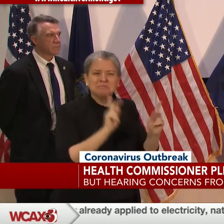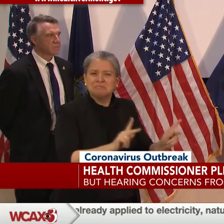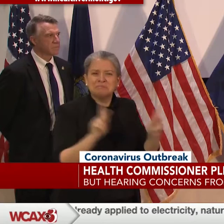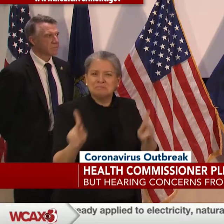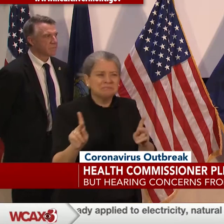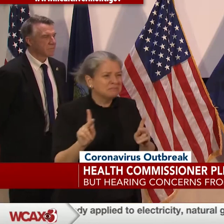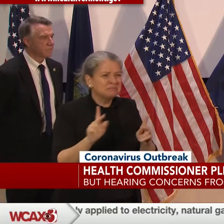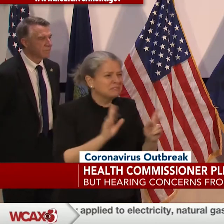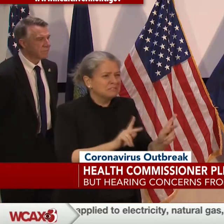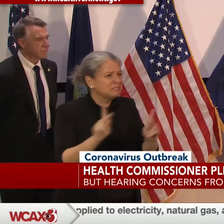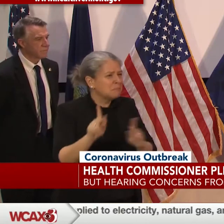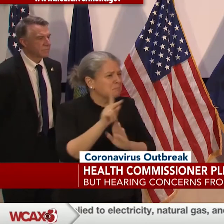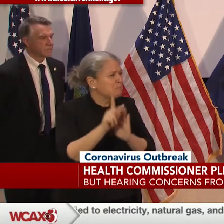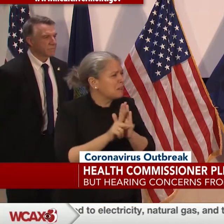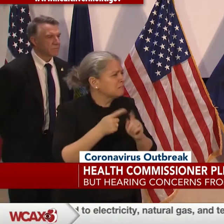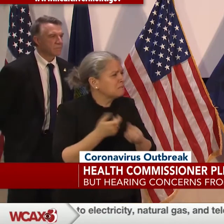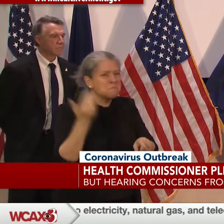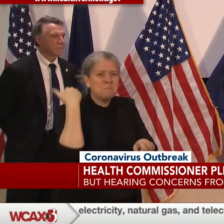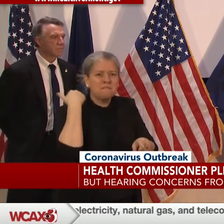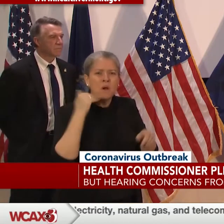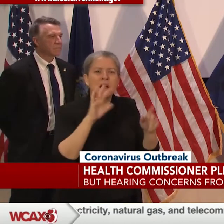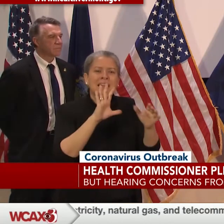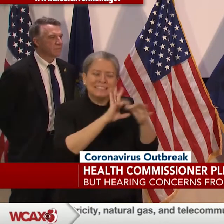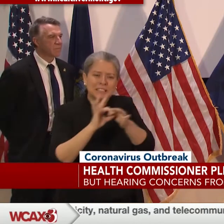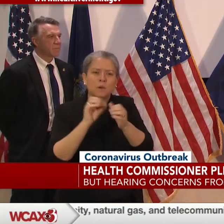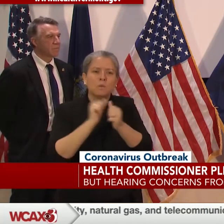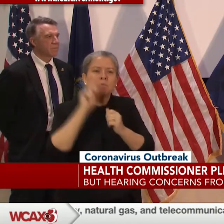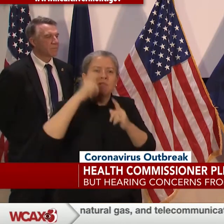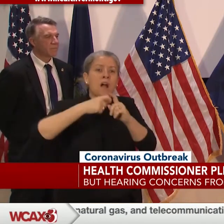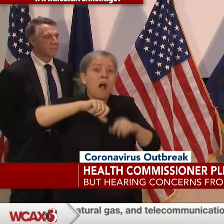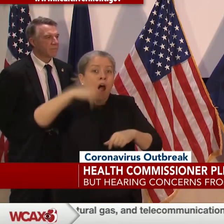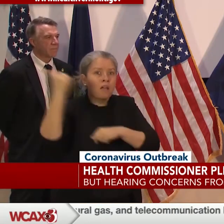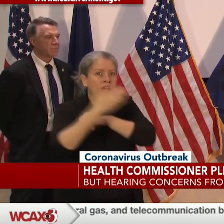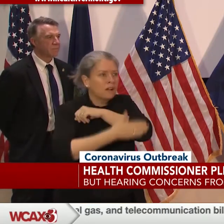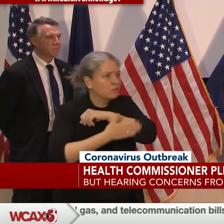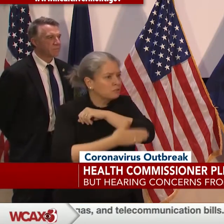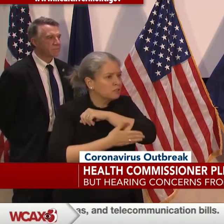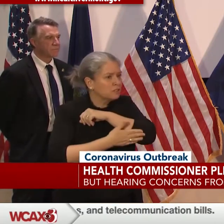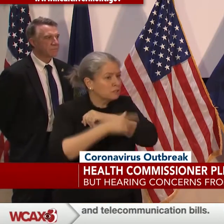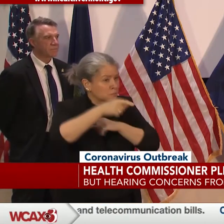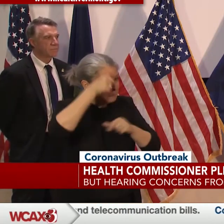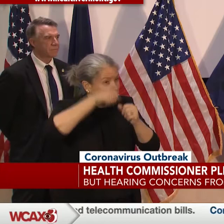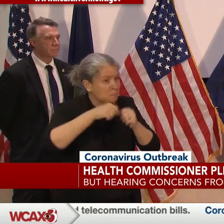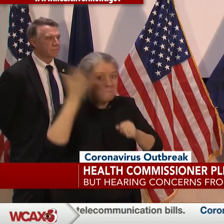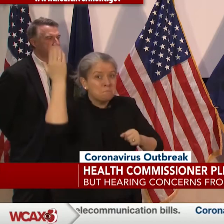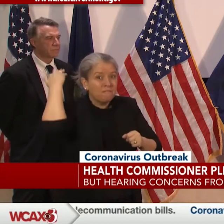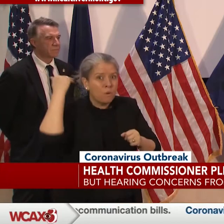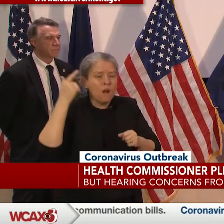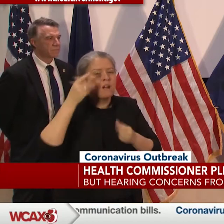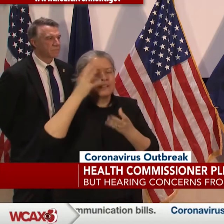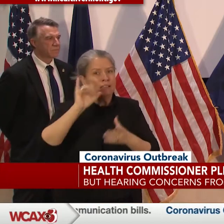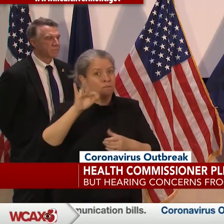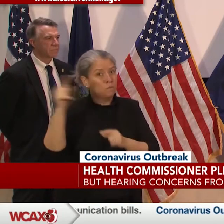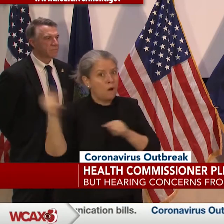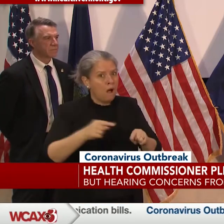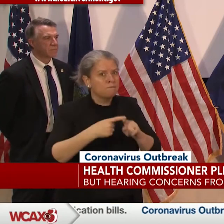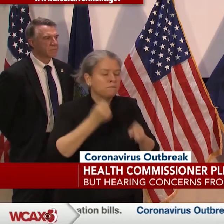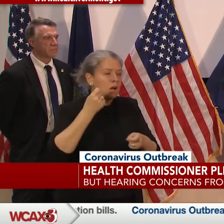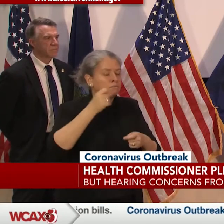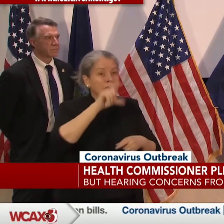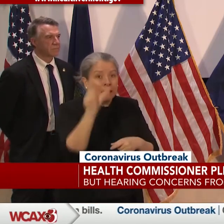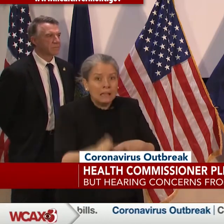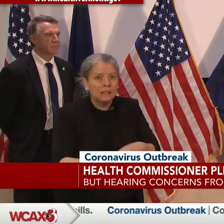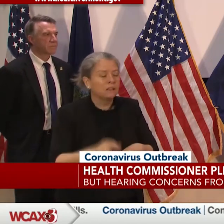old around the country that did the same for travelers coming back from China and Italy and other such